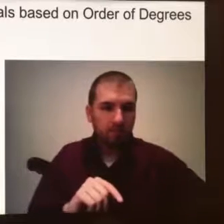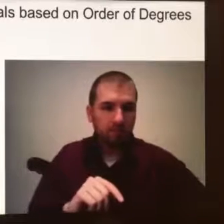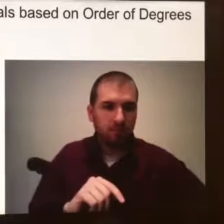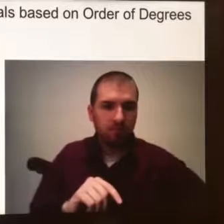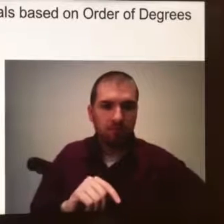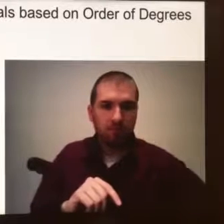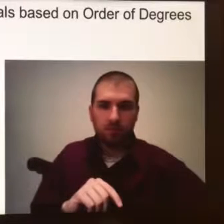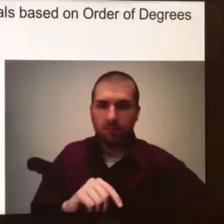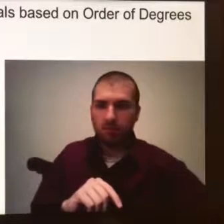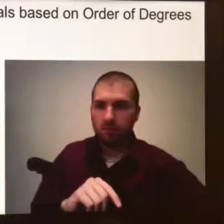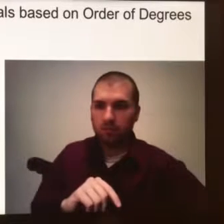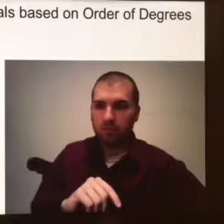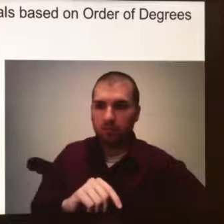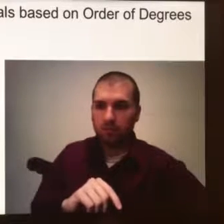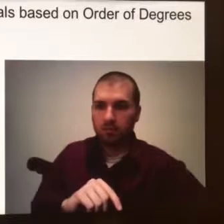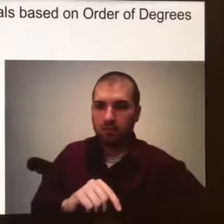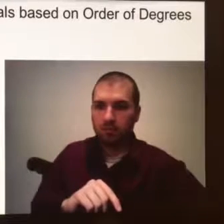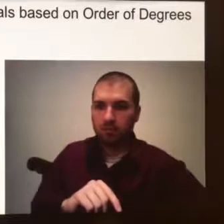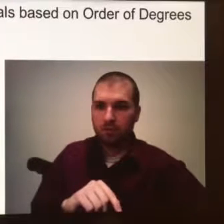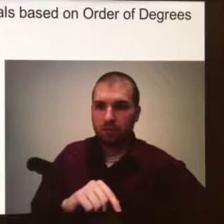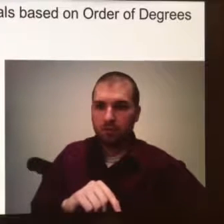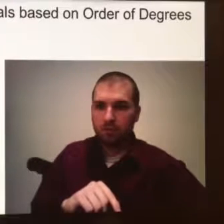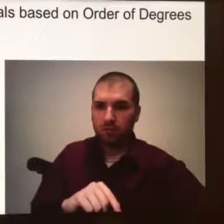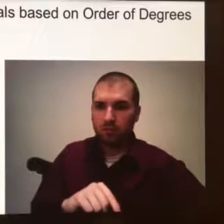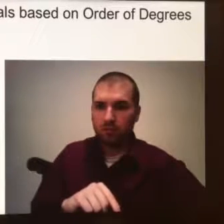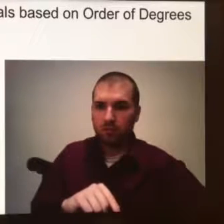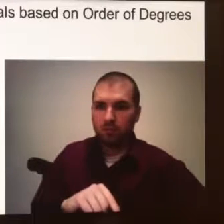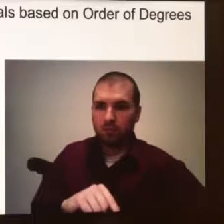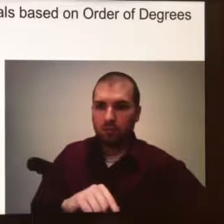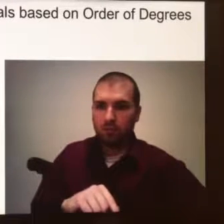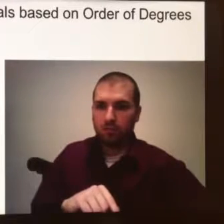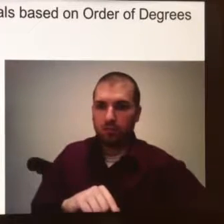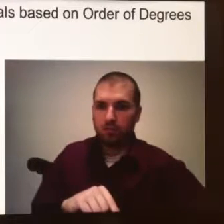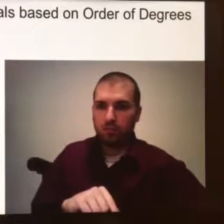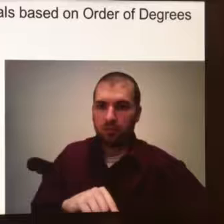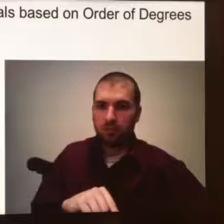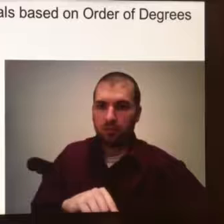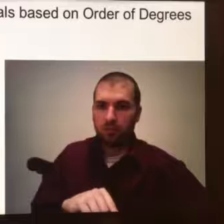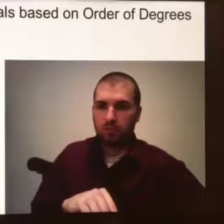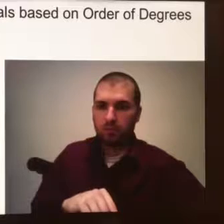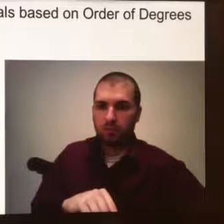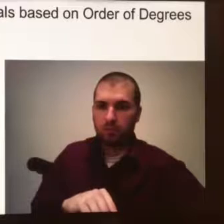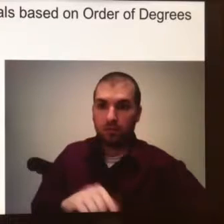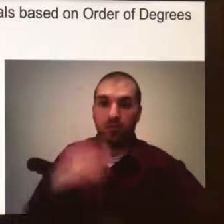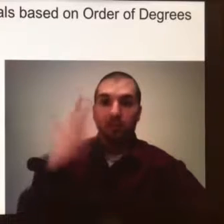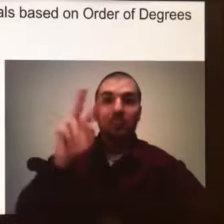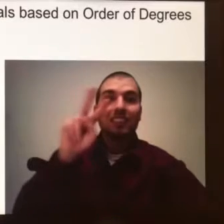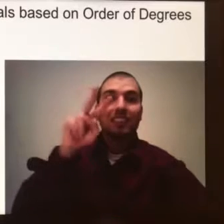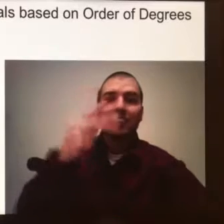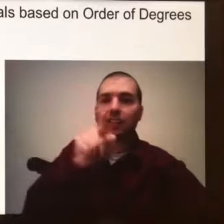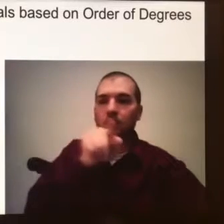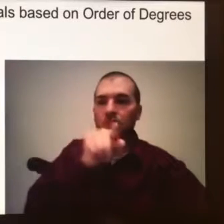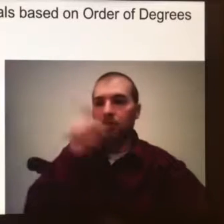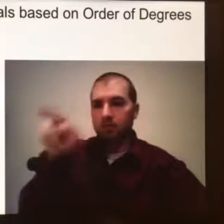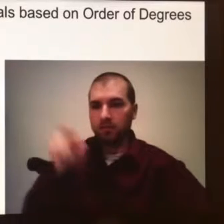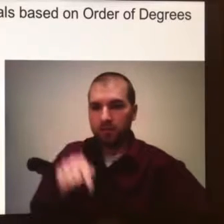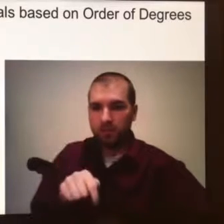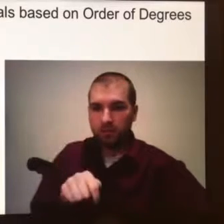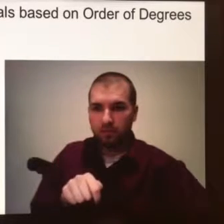And we will rearrange these in the correct order, starting with the highest, which would be negative 4x to the